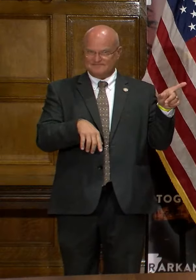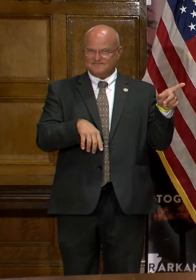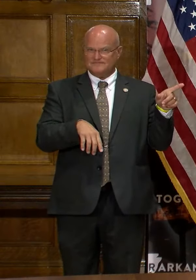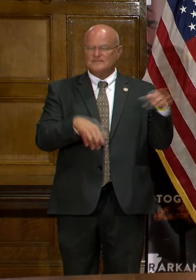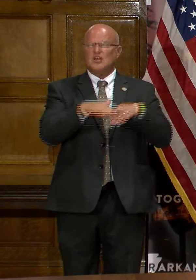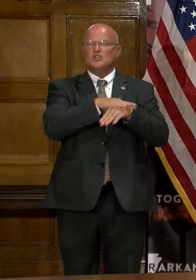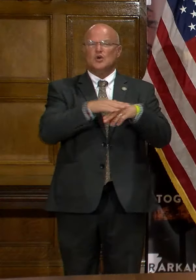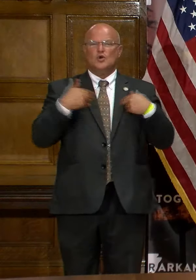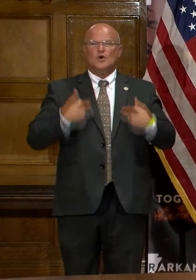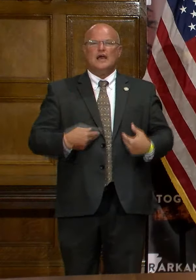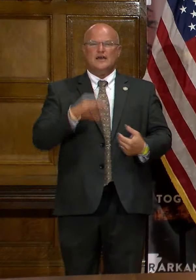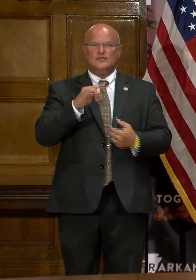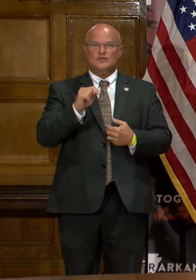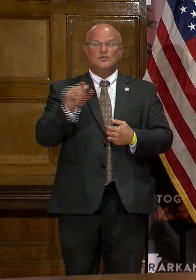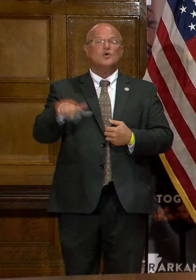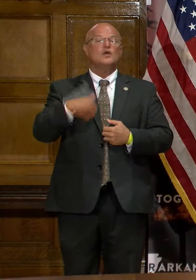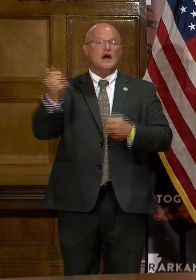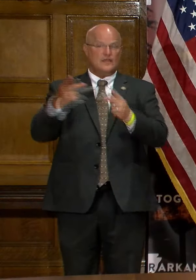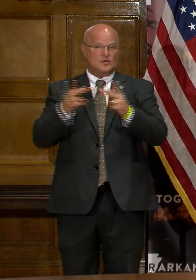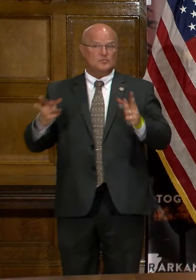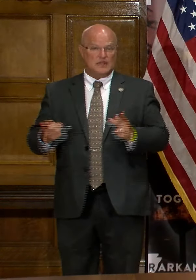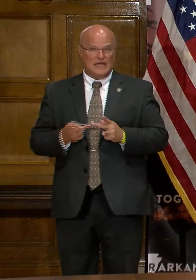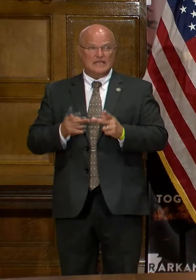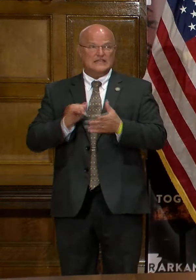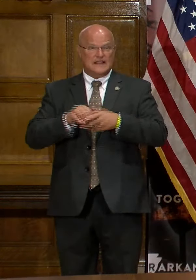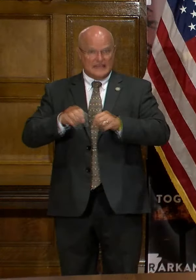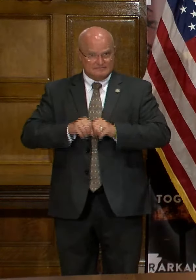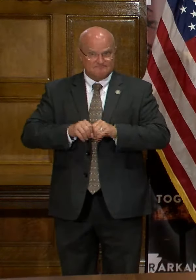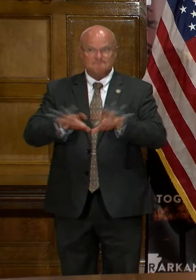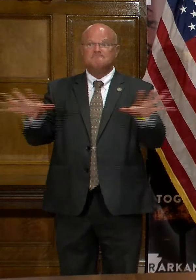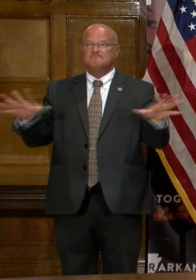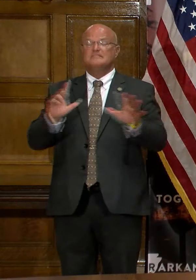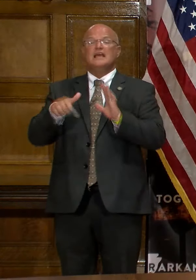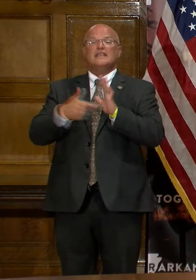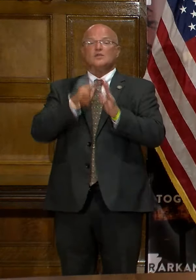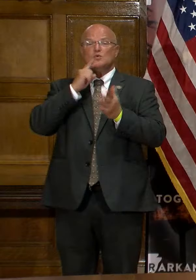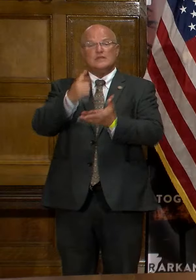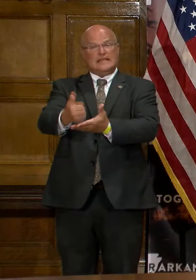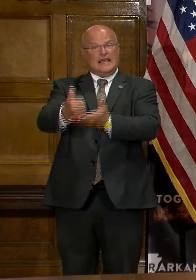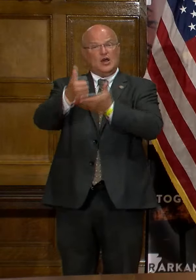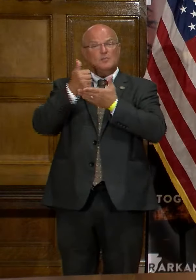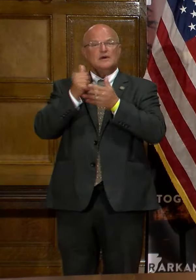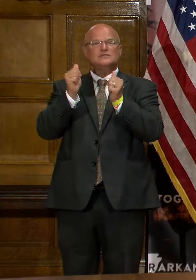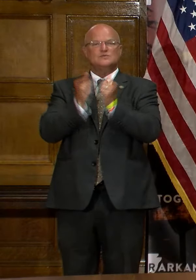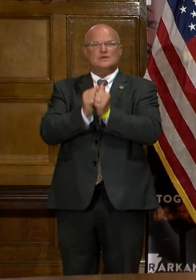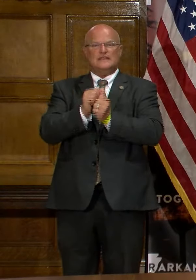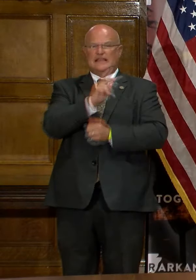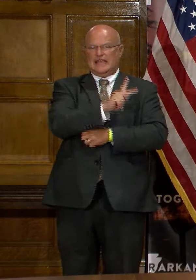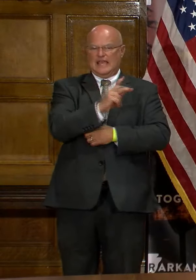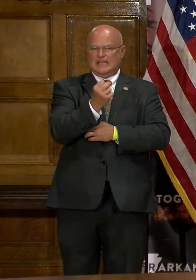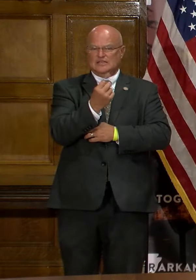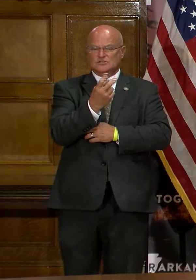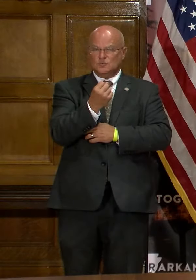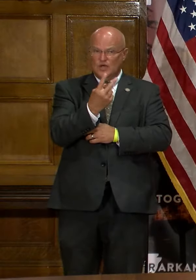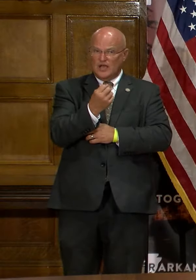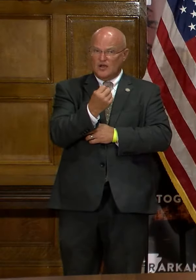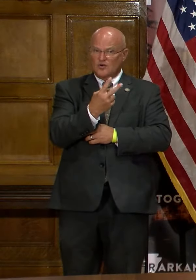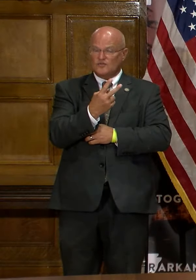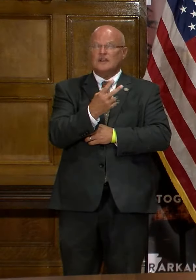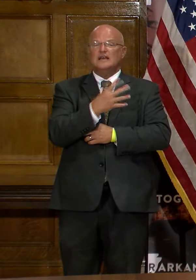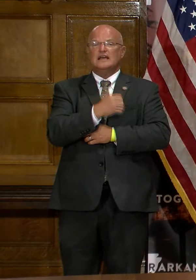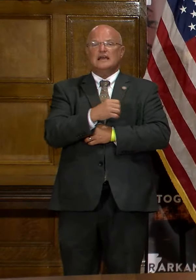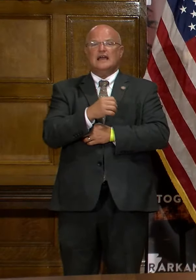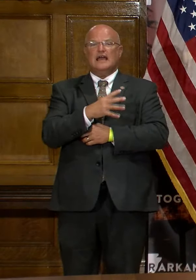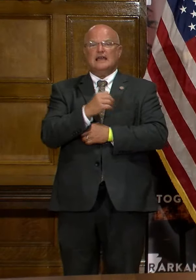in their local health unit or other place that is distributed. And this will really help us with our K-12 education